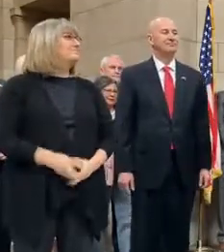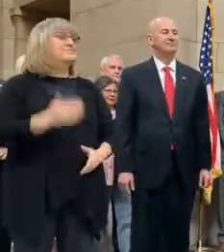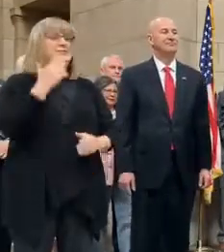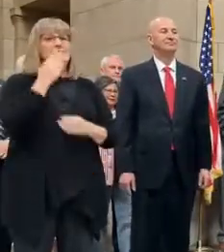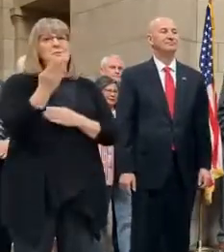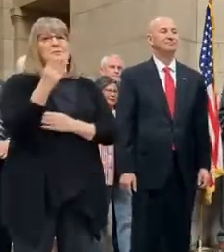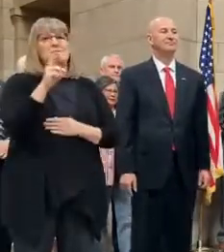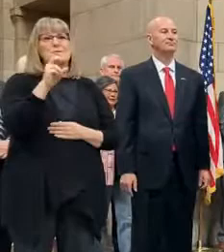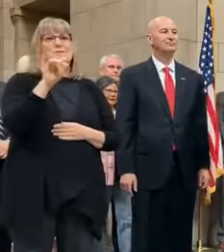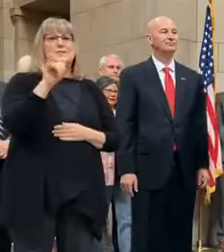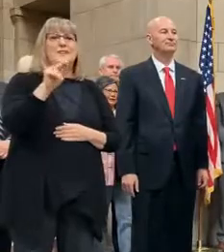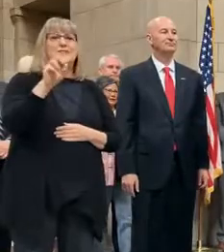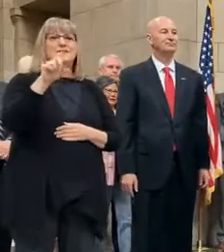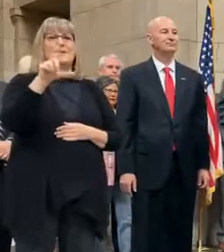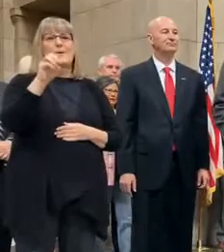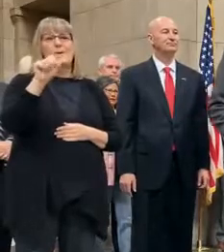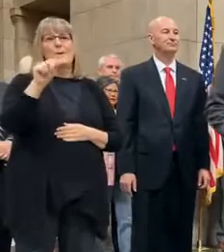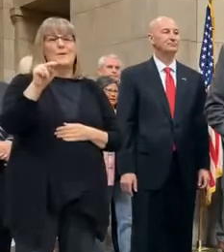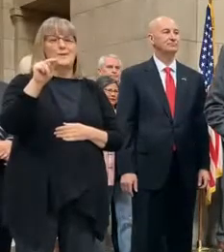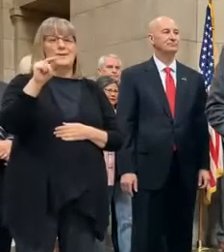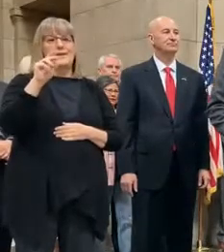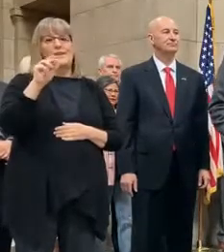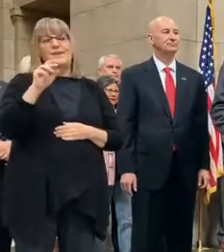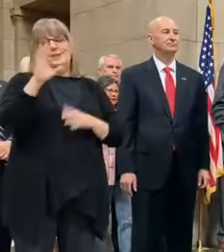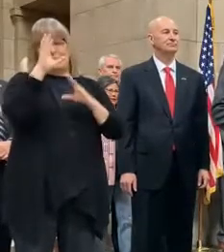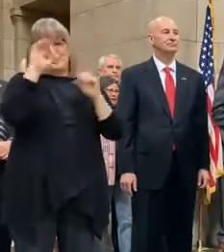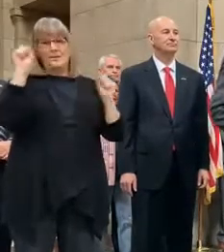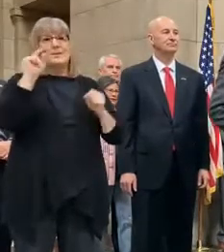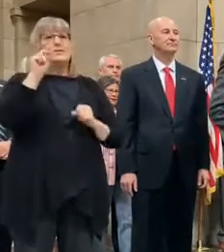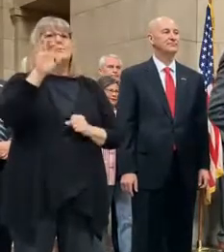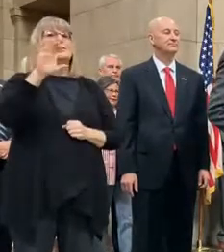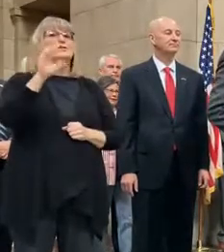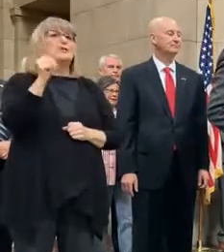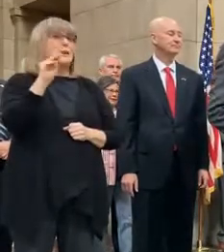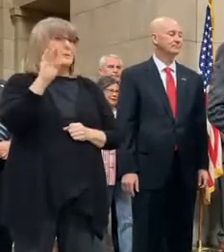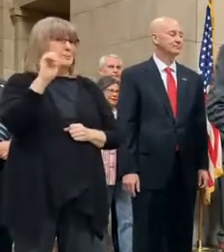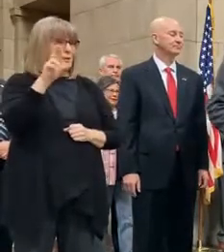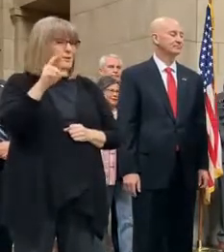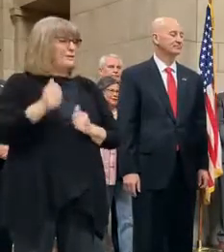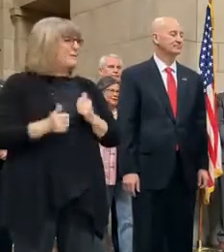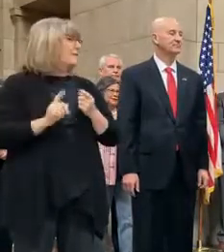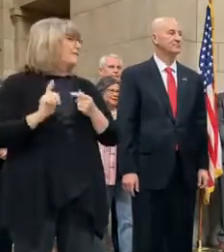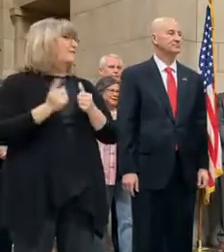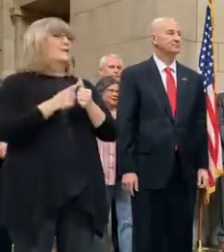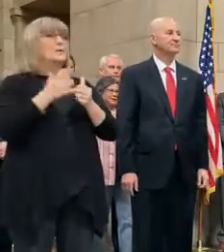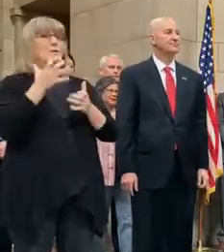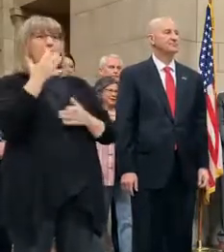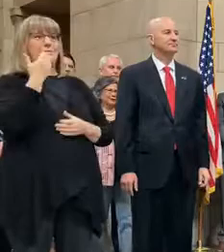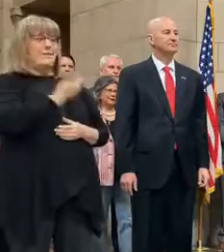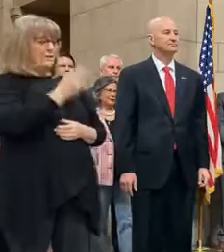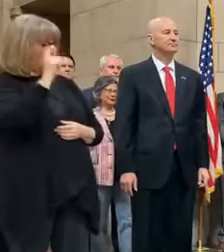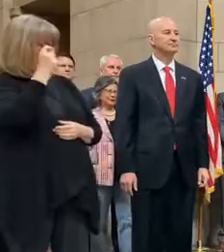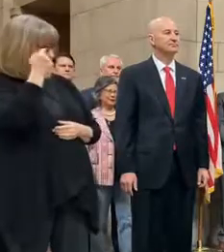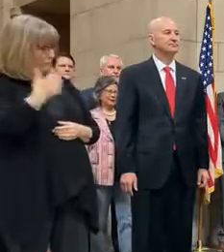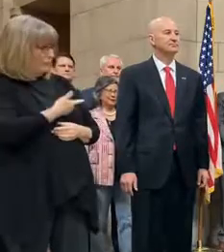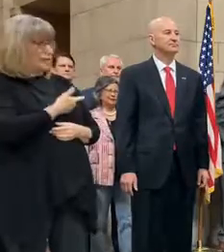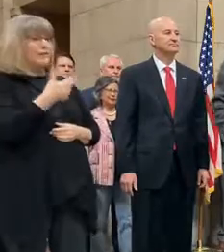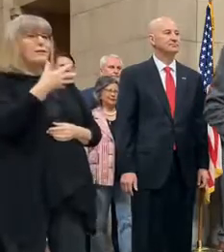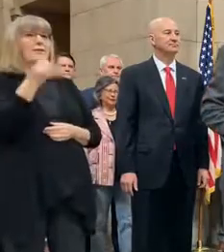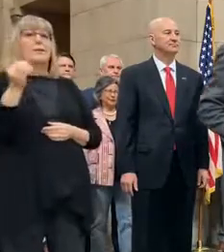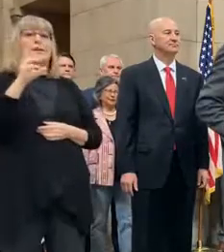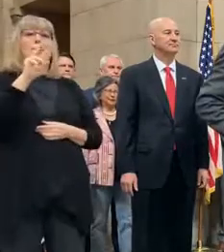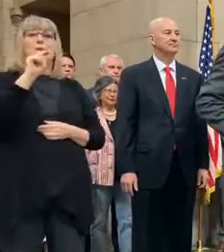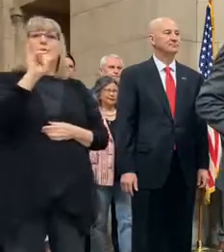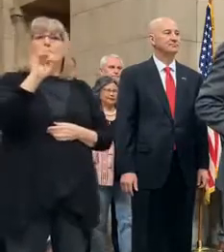Good morning. I'm Brian Sloat. I'm president of the Nebraska Chamber. First of all, and most of all, I want to thank both the governor and